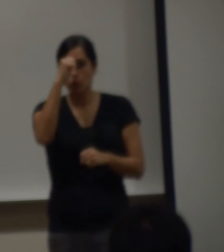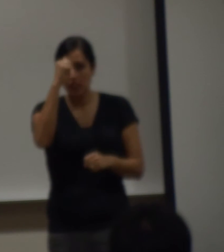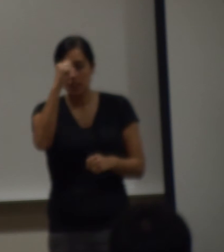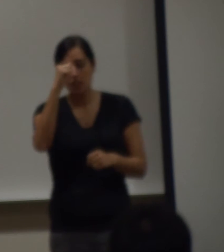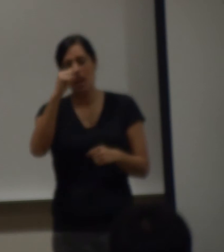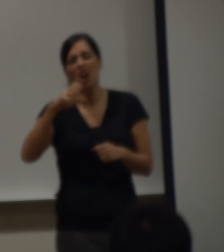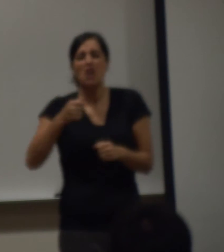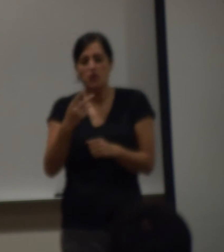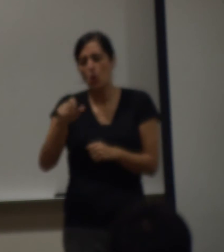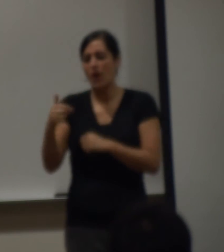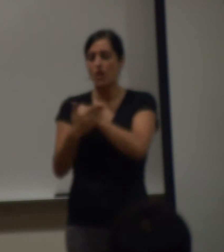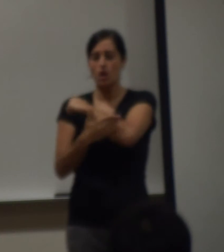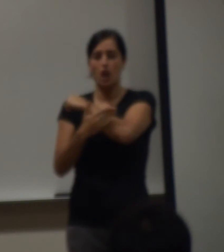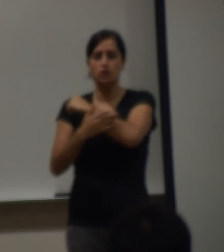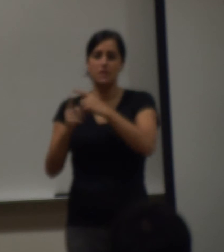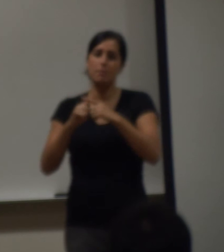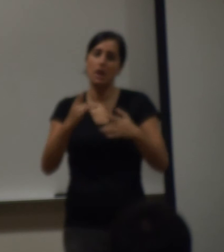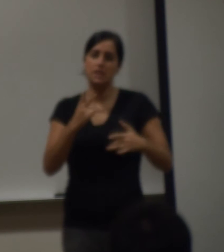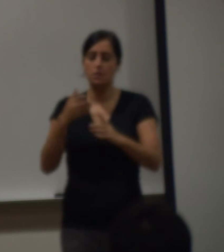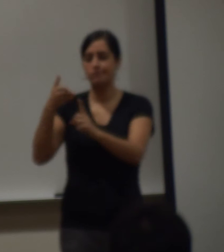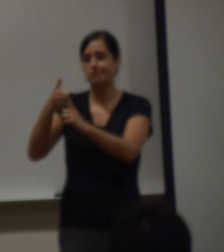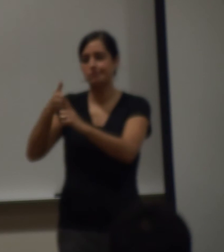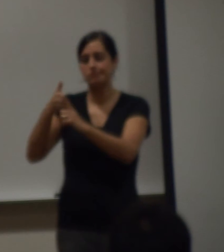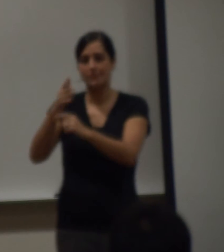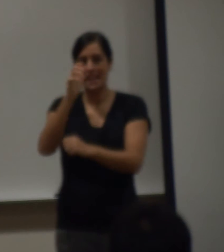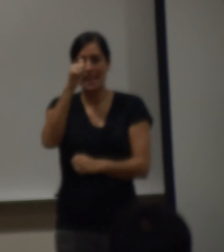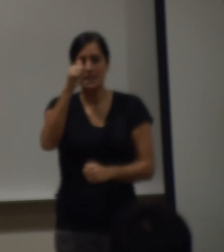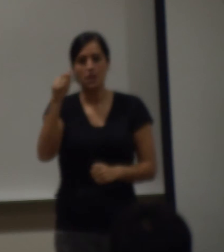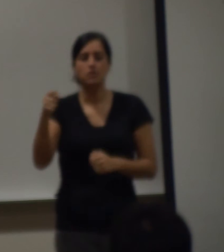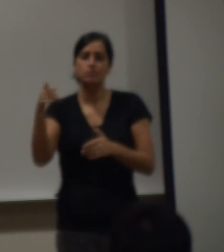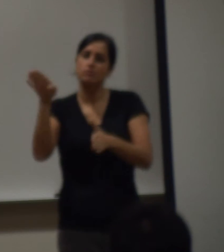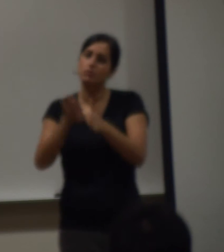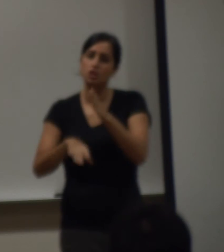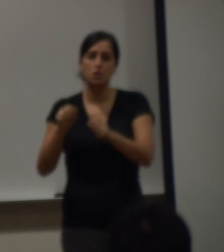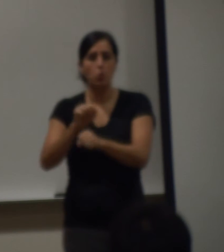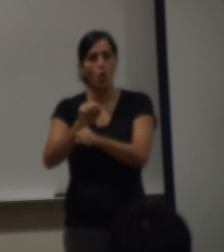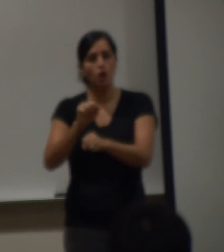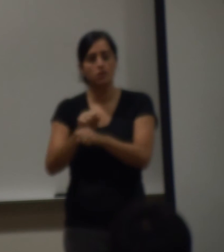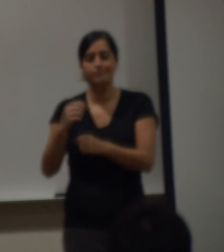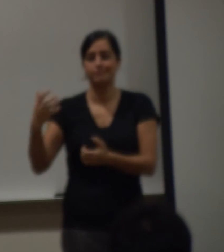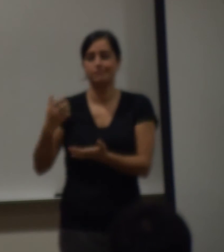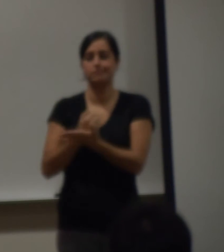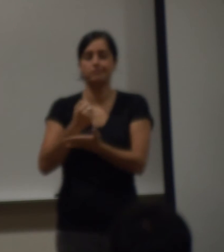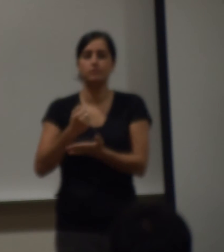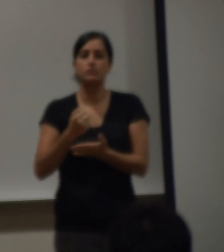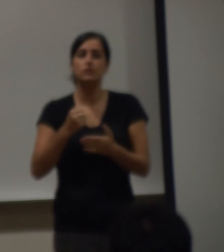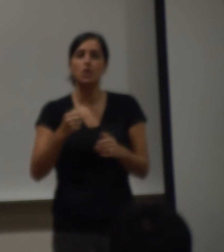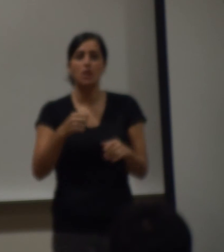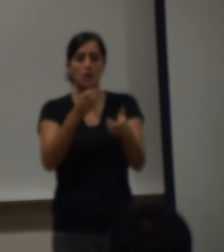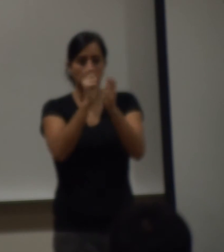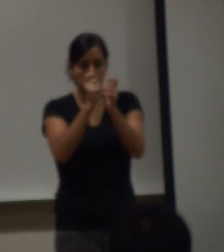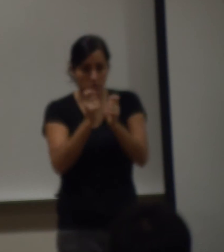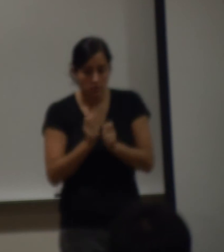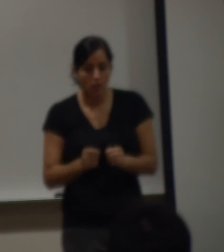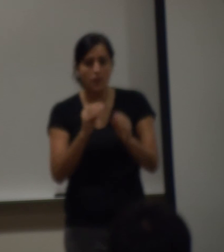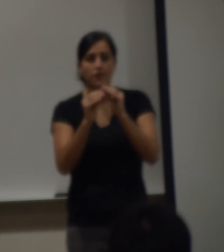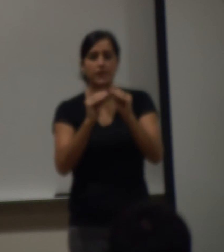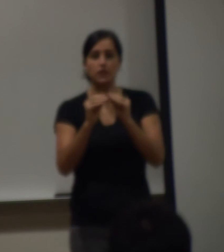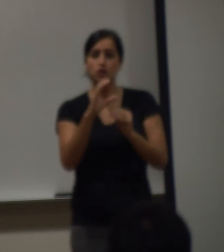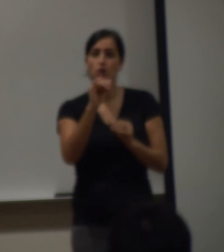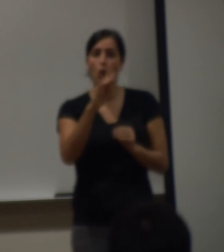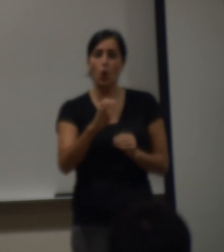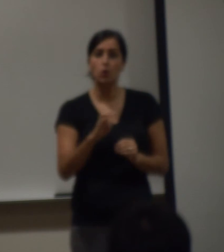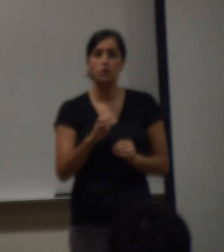India, for the low-wage work that needed to be done to bring that code up to date, that there